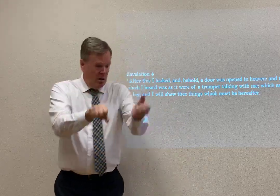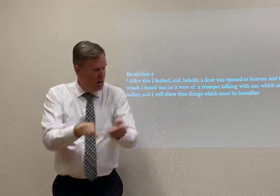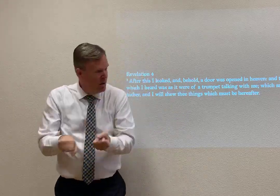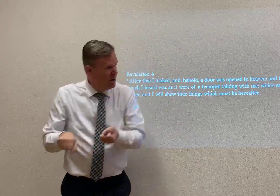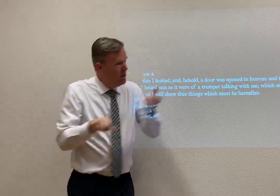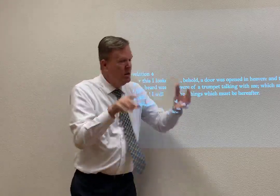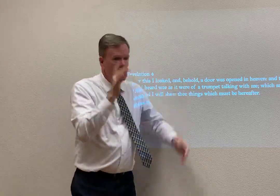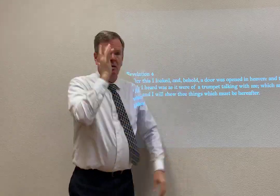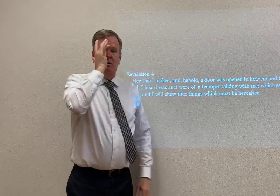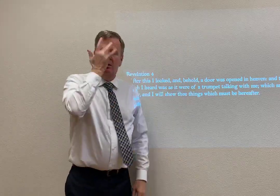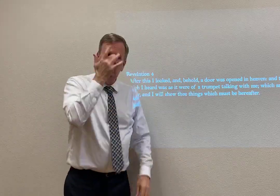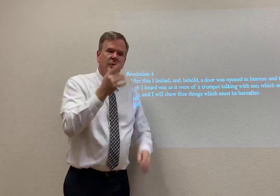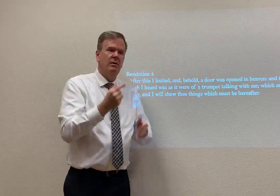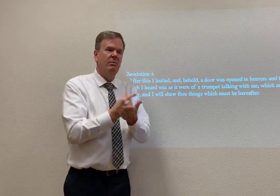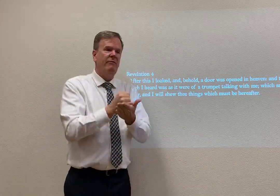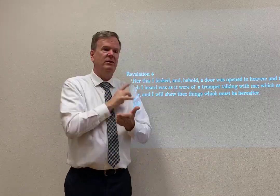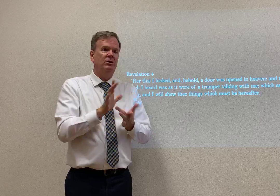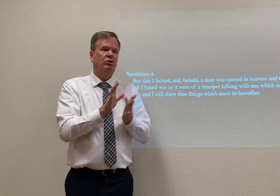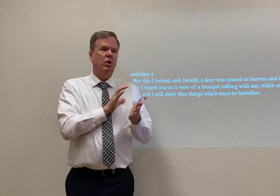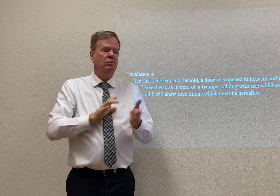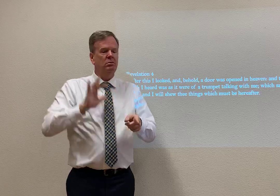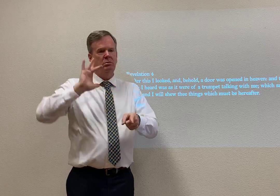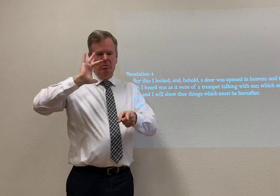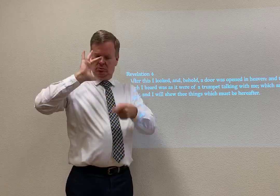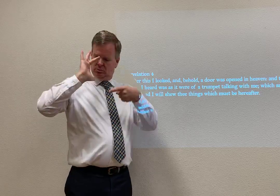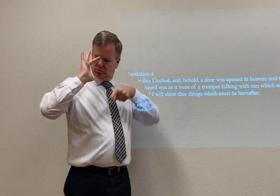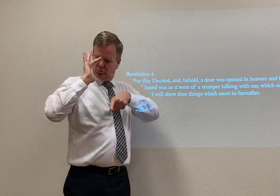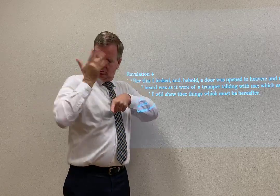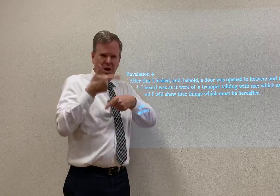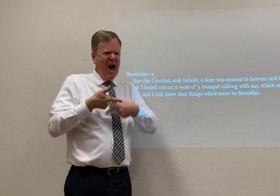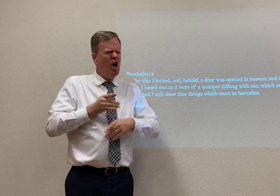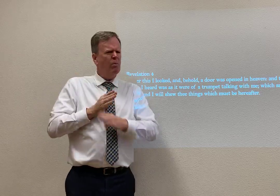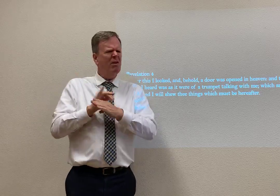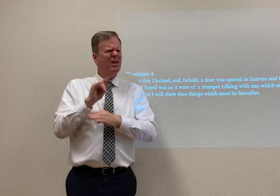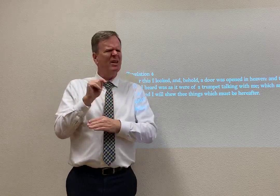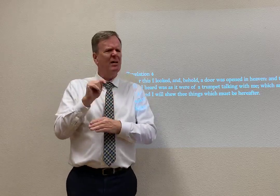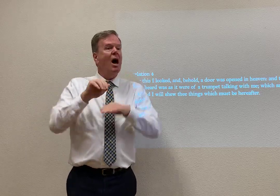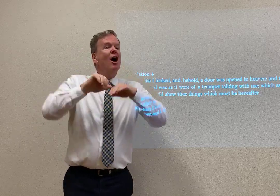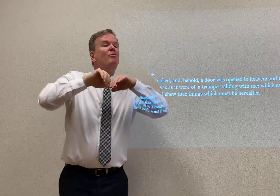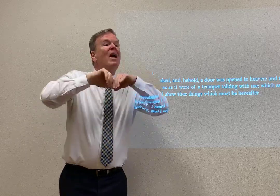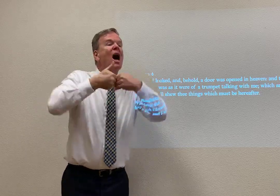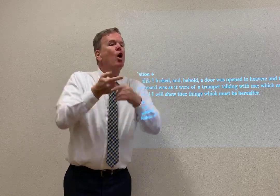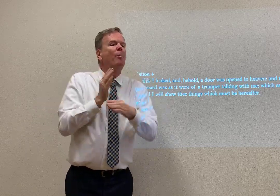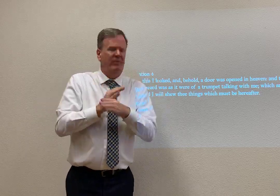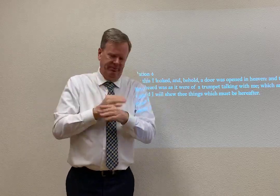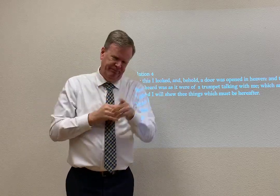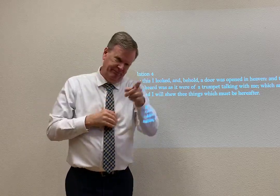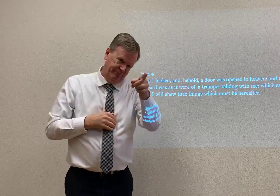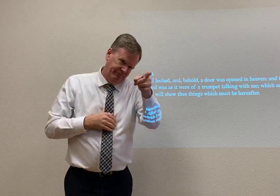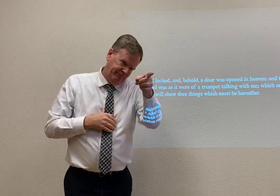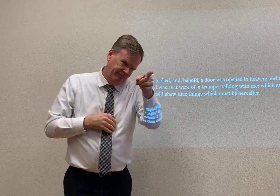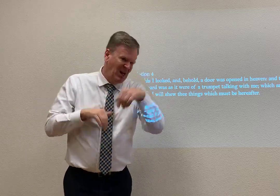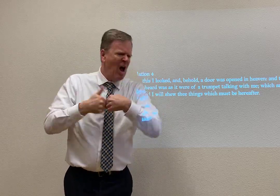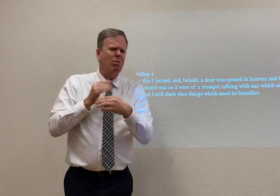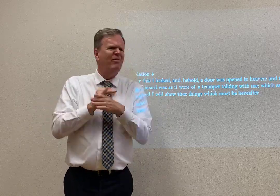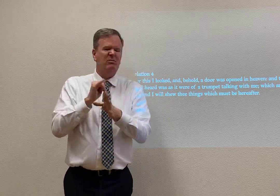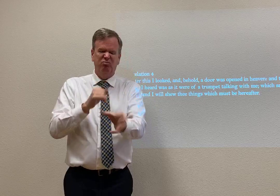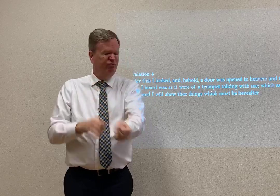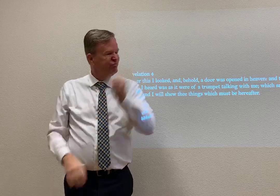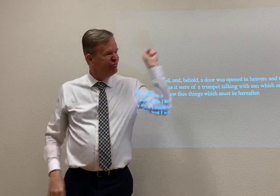Right. So he was thrown because the Romans were sick and tired of him spreading the gospel of Christ. And so they thought, how do we stop this? Right. They said, how do